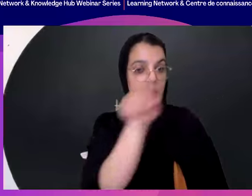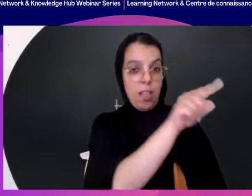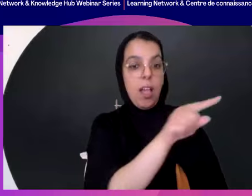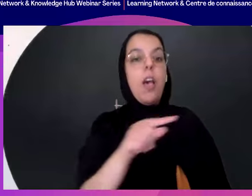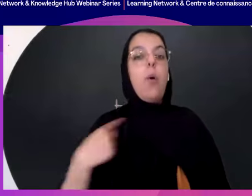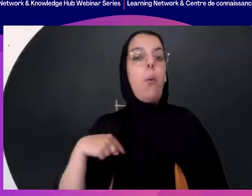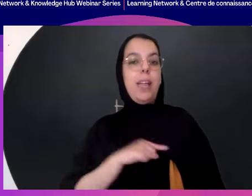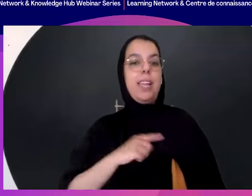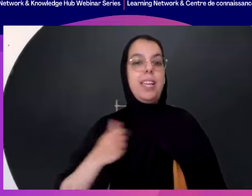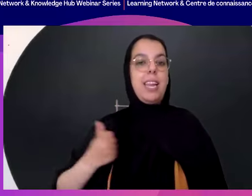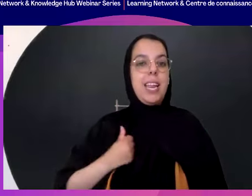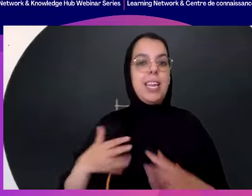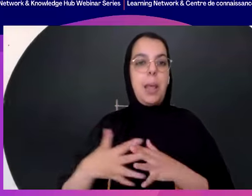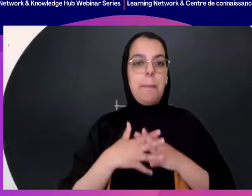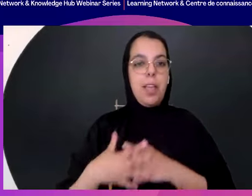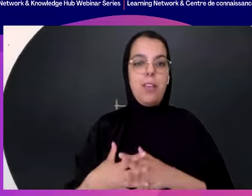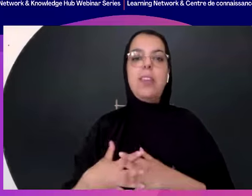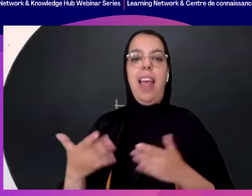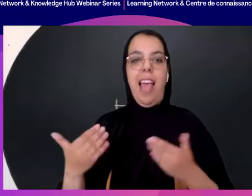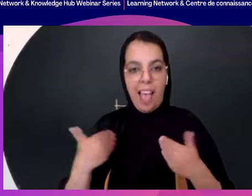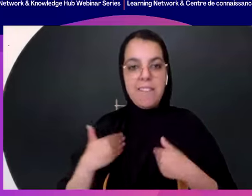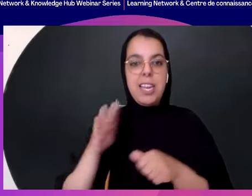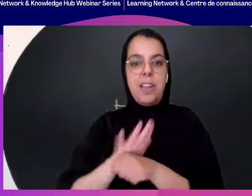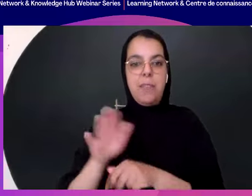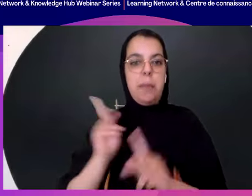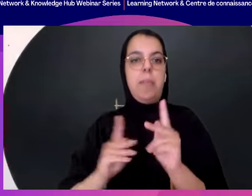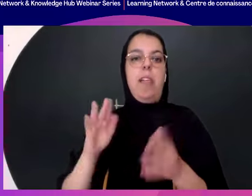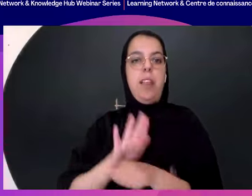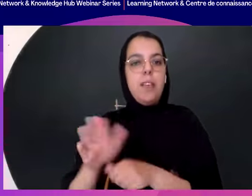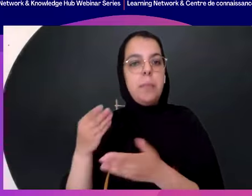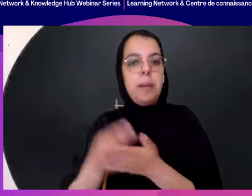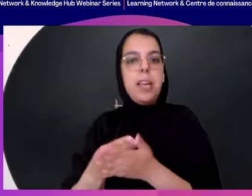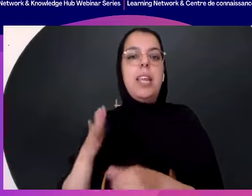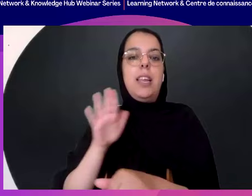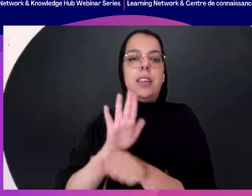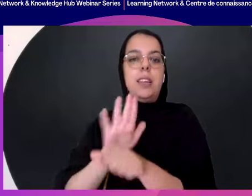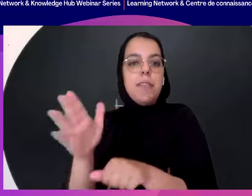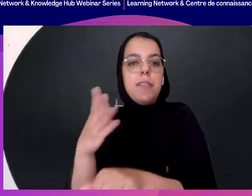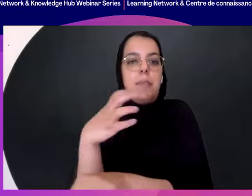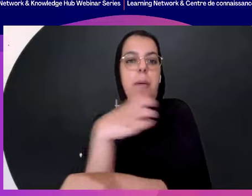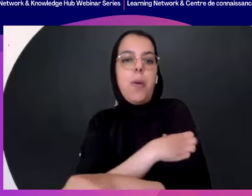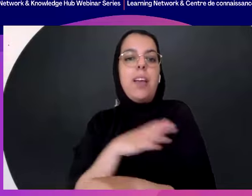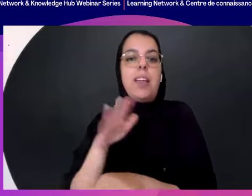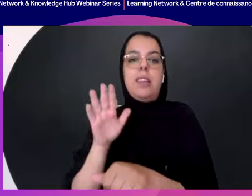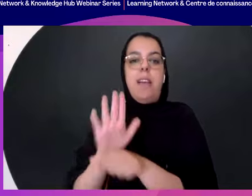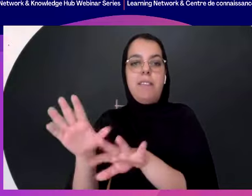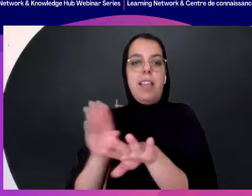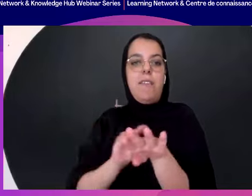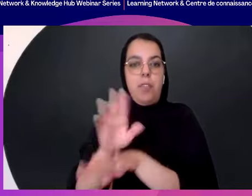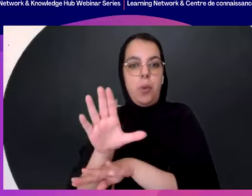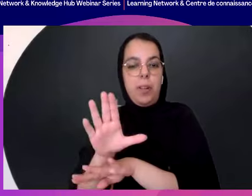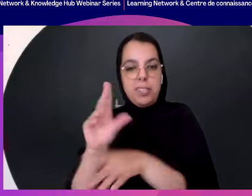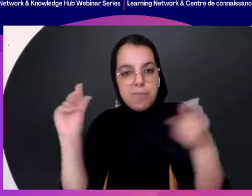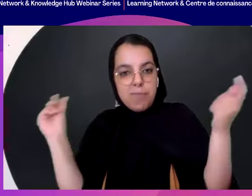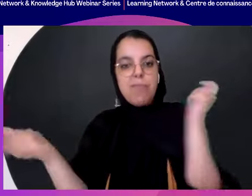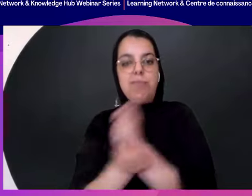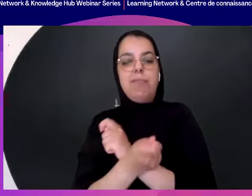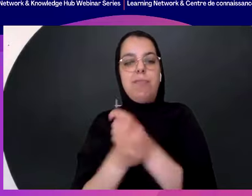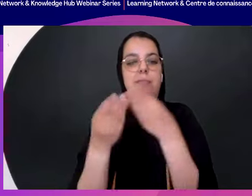society." And then Cindy Blackstock, who's another big hero who